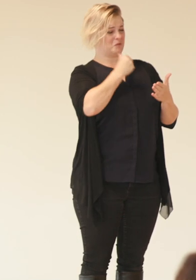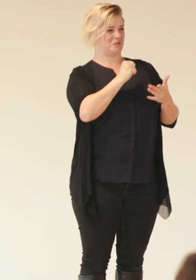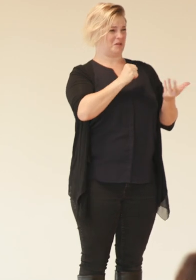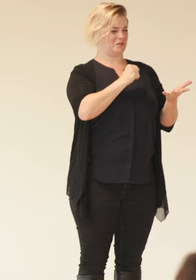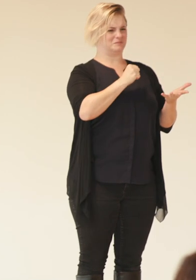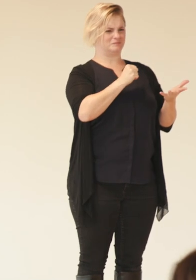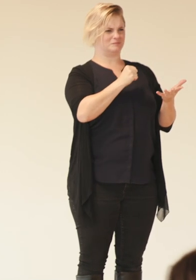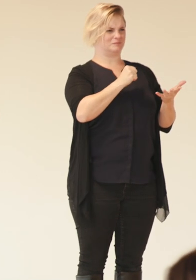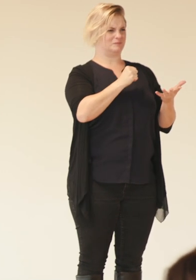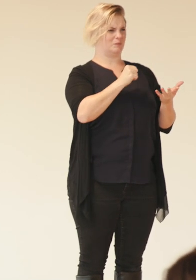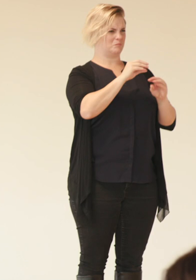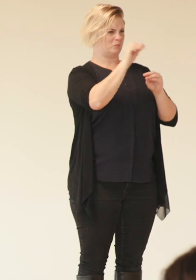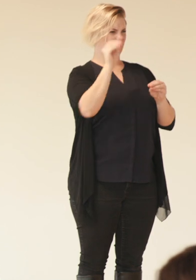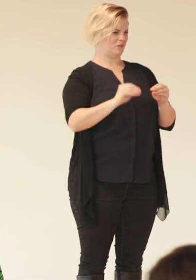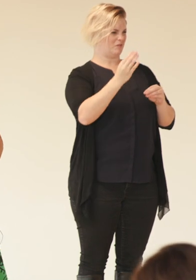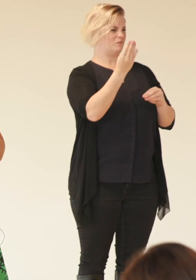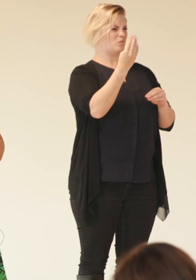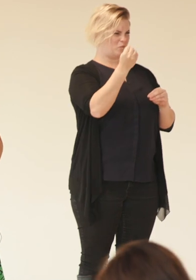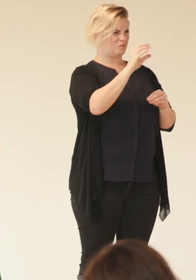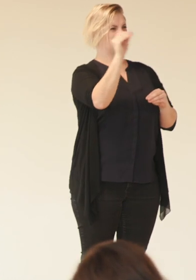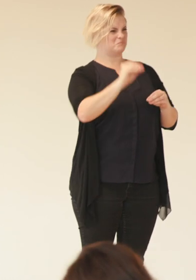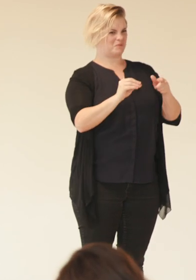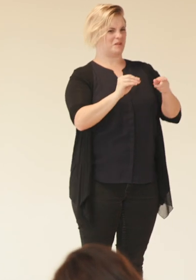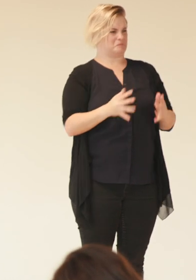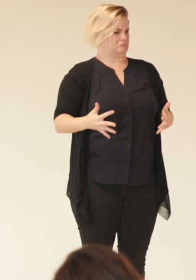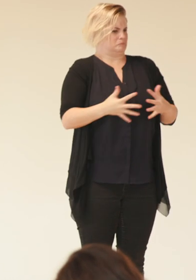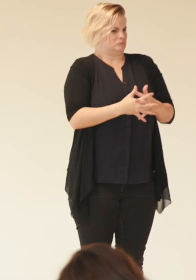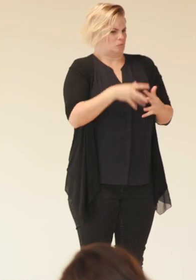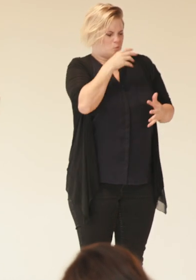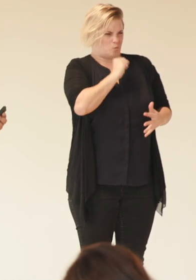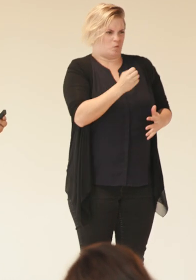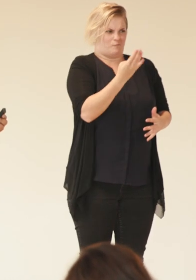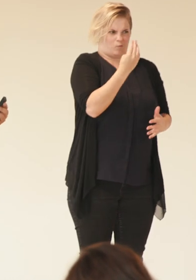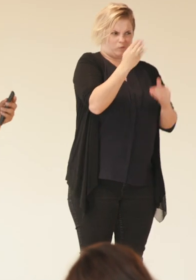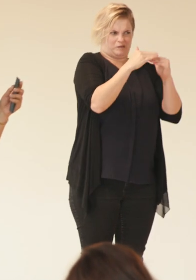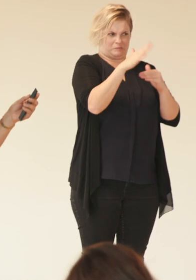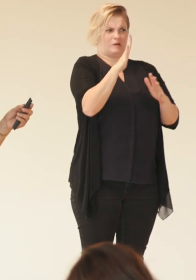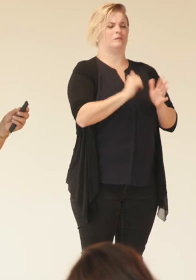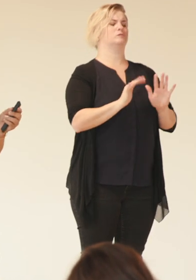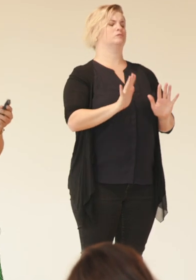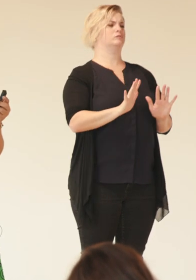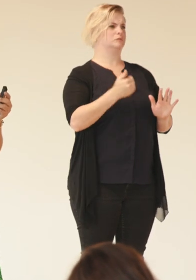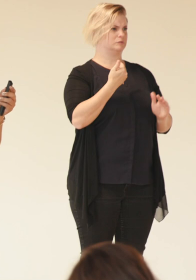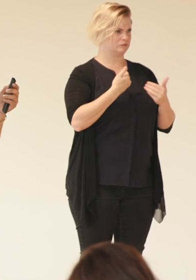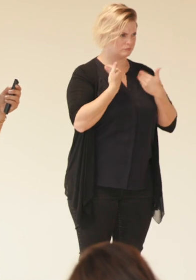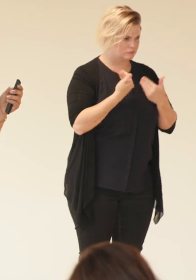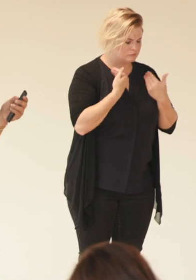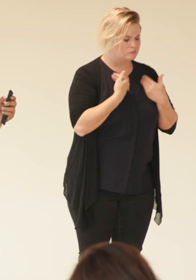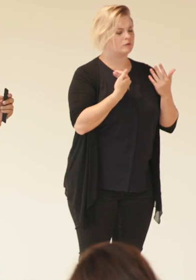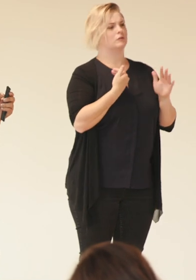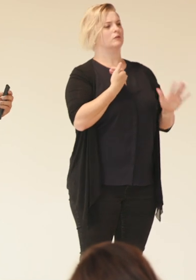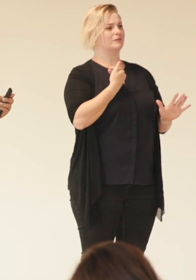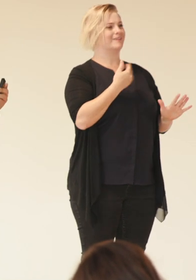are crazy. It's one of the biggest, like that, mortality for teenage girls, actually, that's one of the biggest things